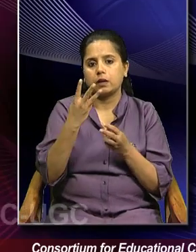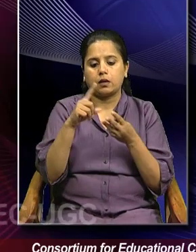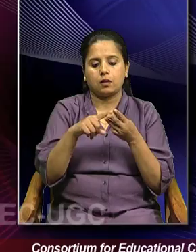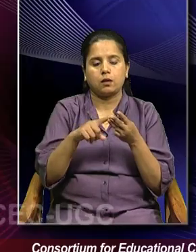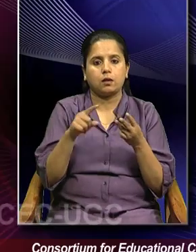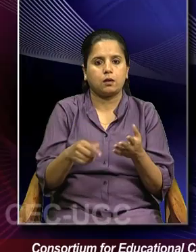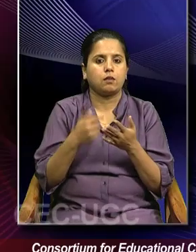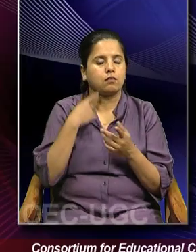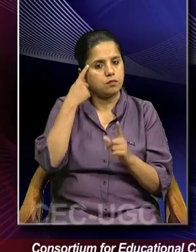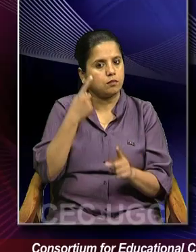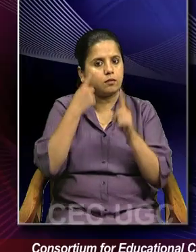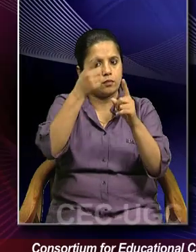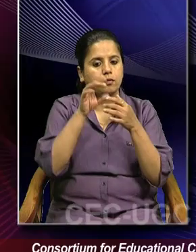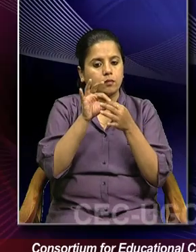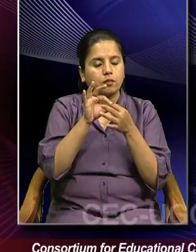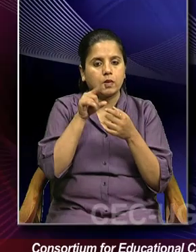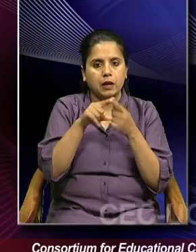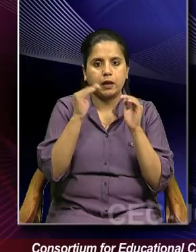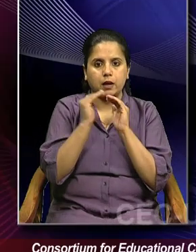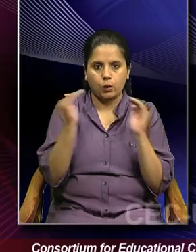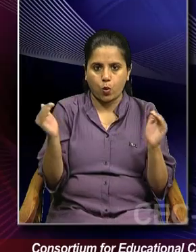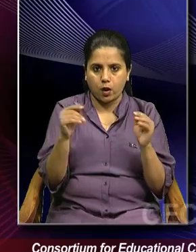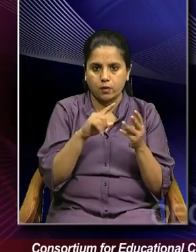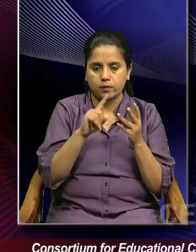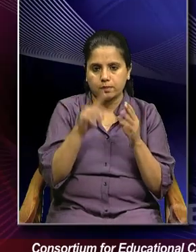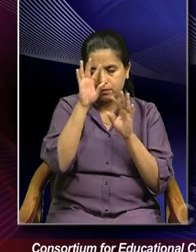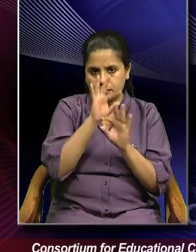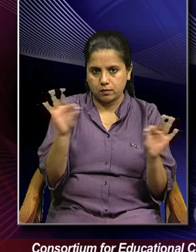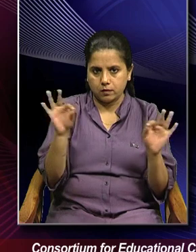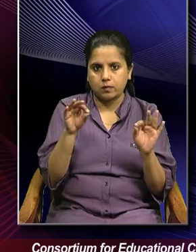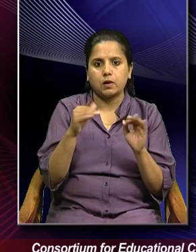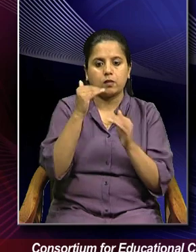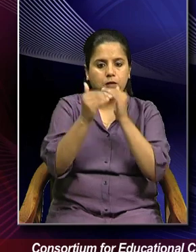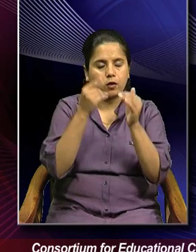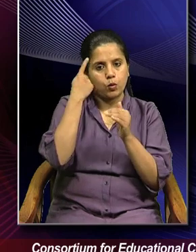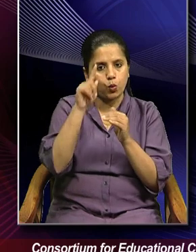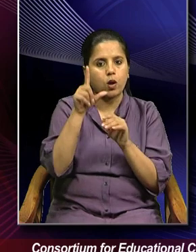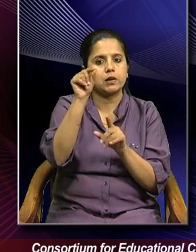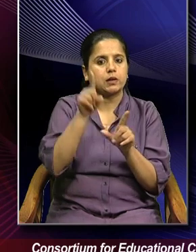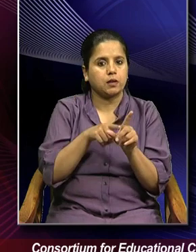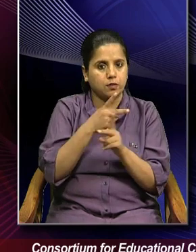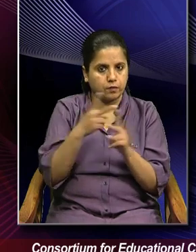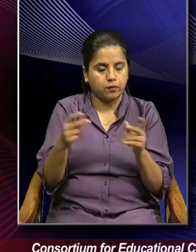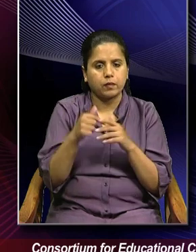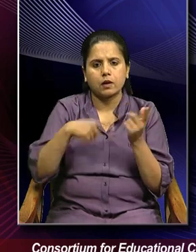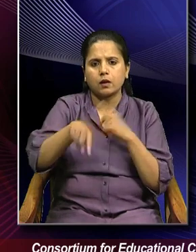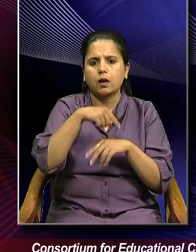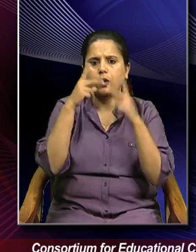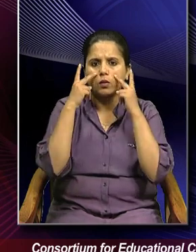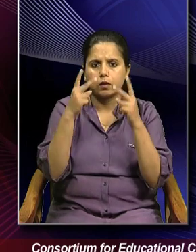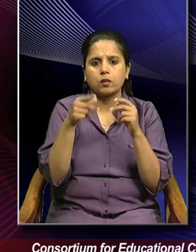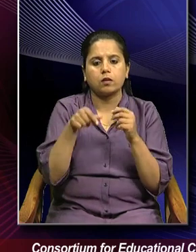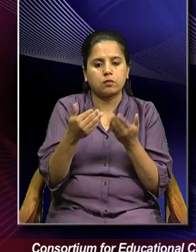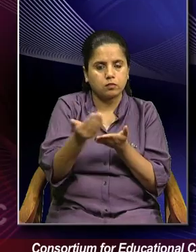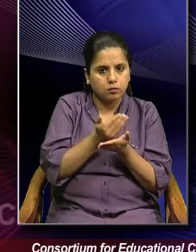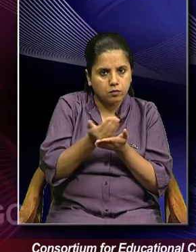were identified in relation to equality, peace and development for the decade. So, let us go by the archives,